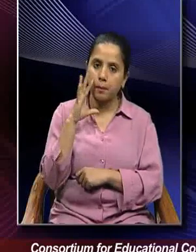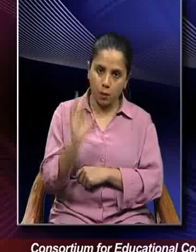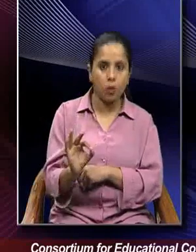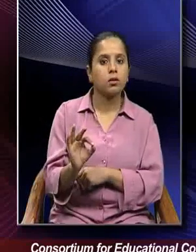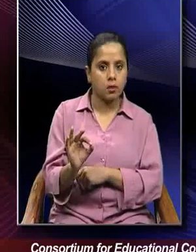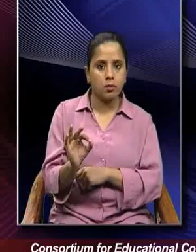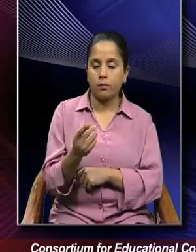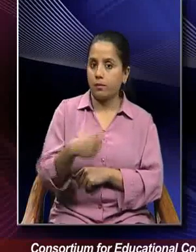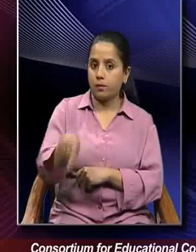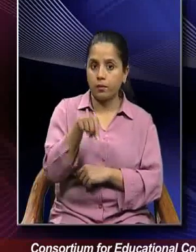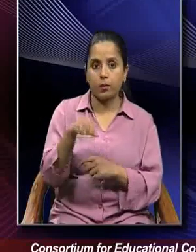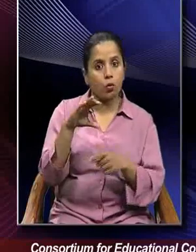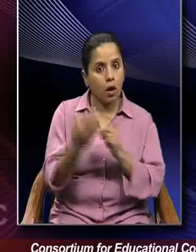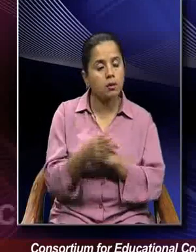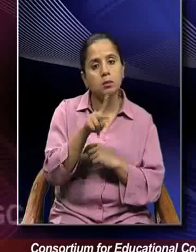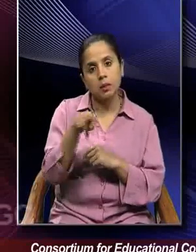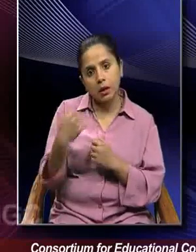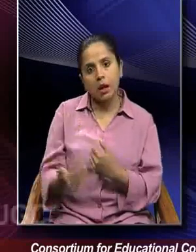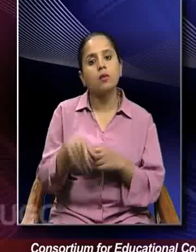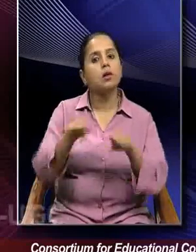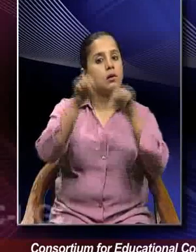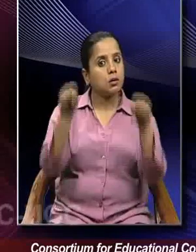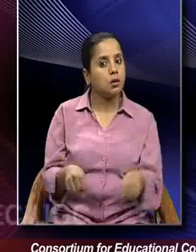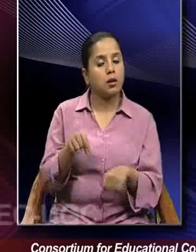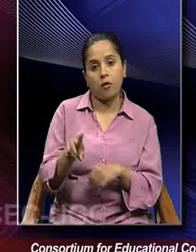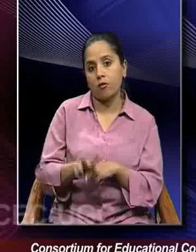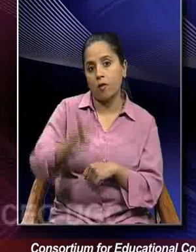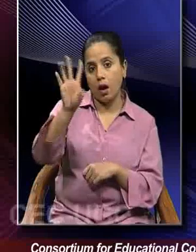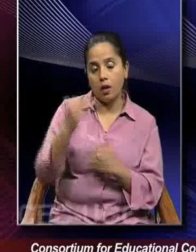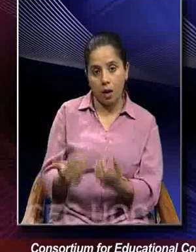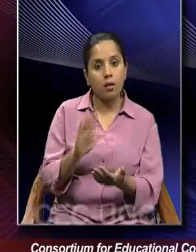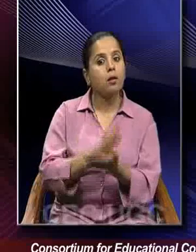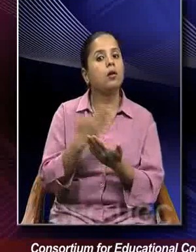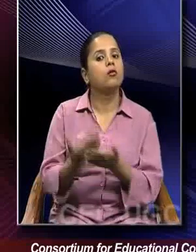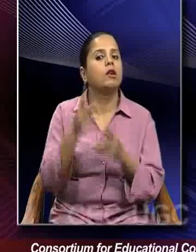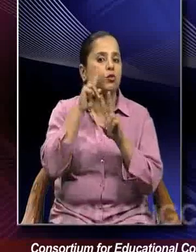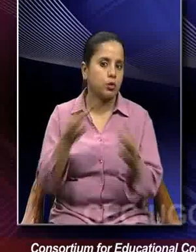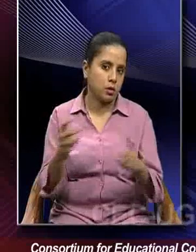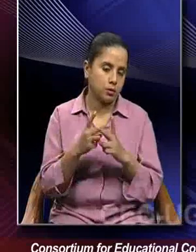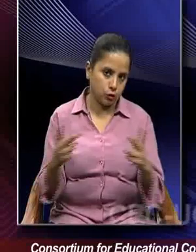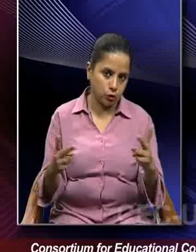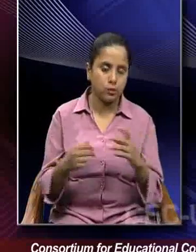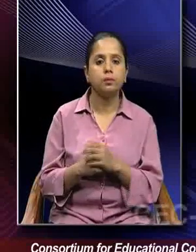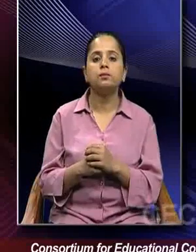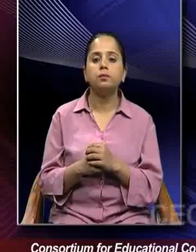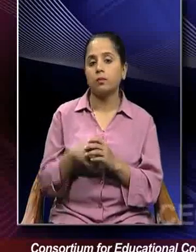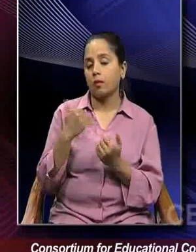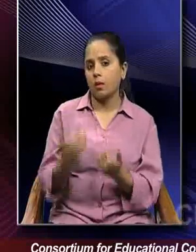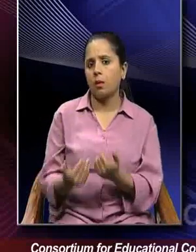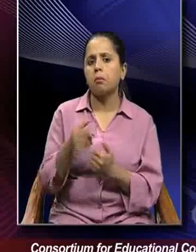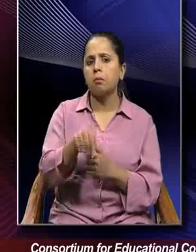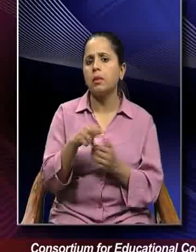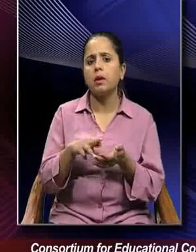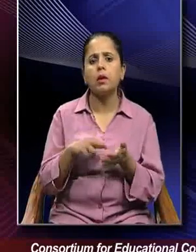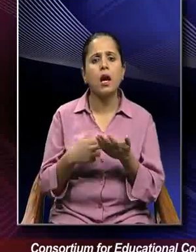here, and it is cultural meaning system which is valuable in interpretive research. Now, what is the nature